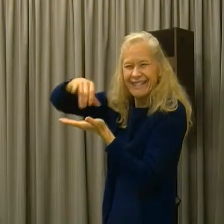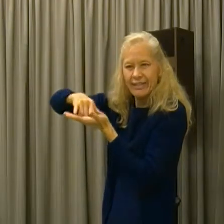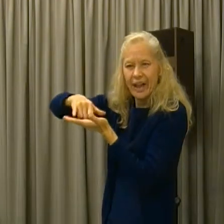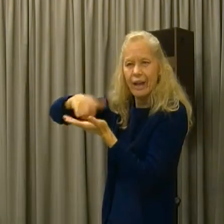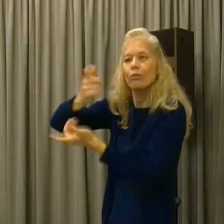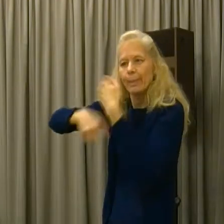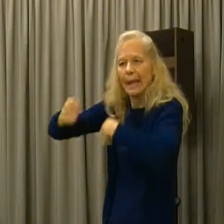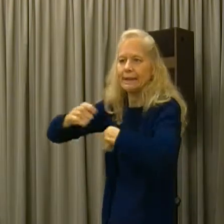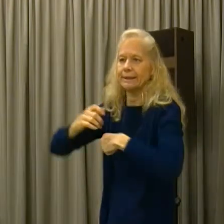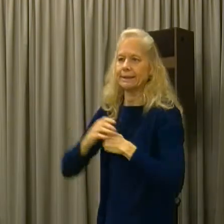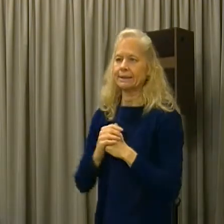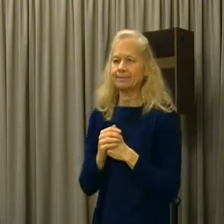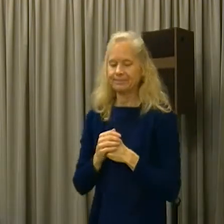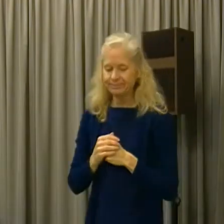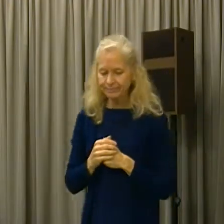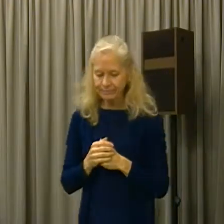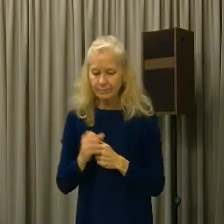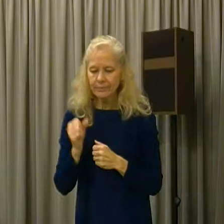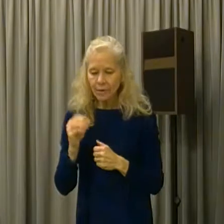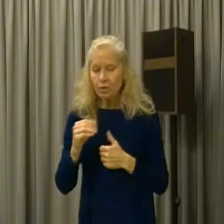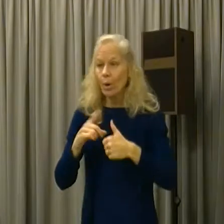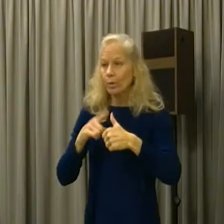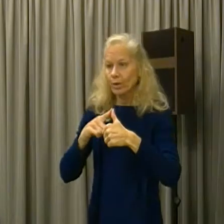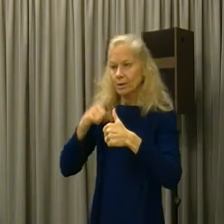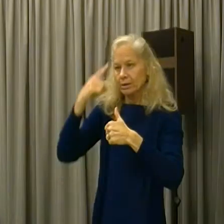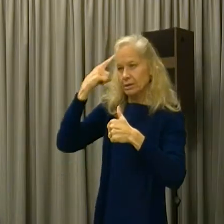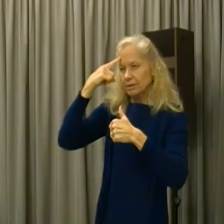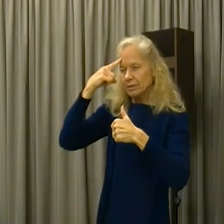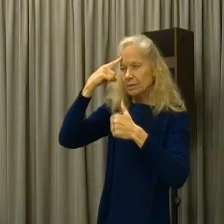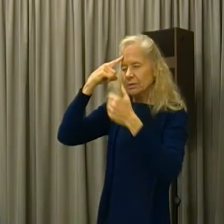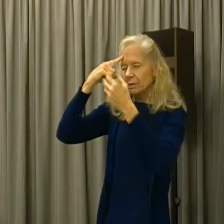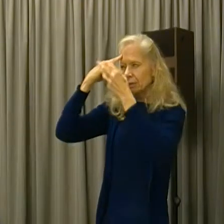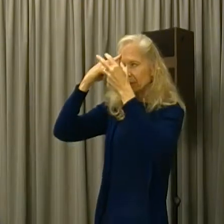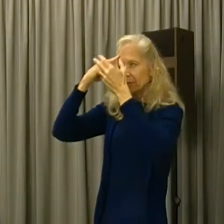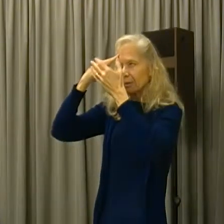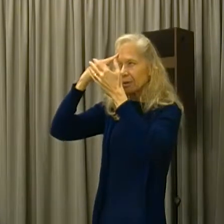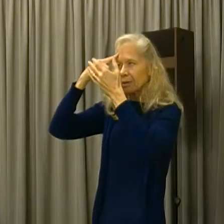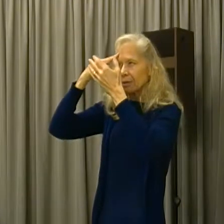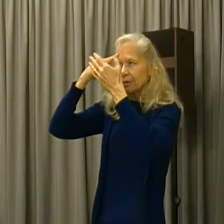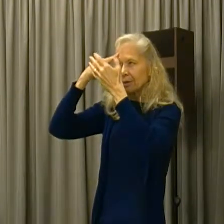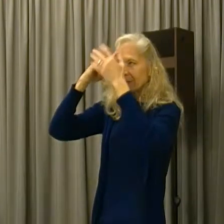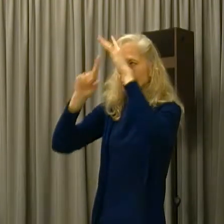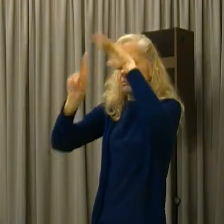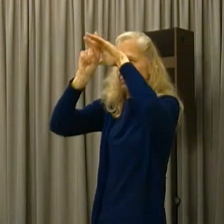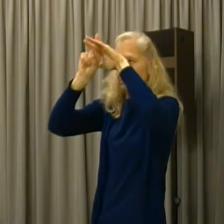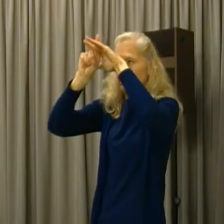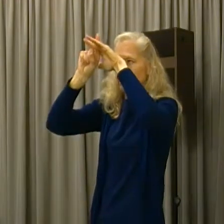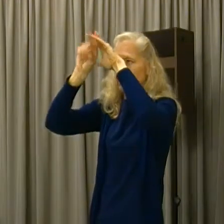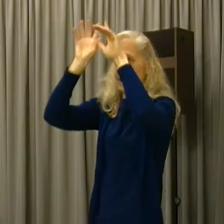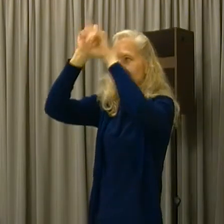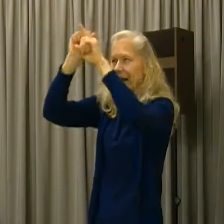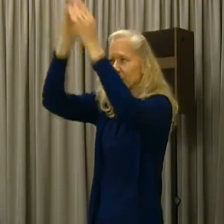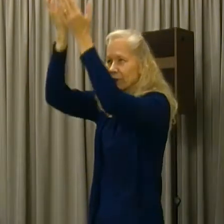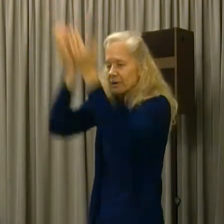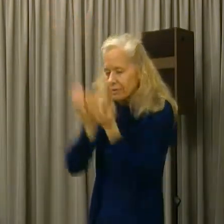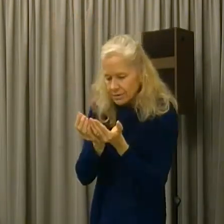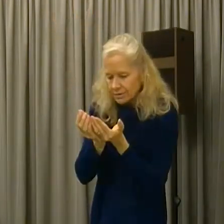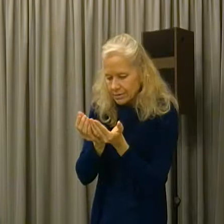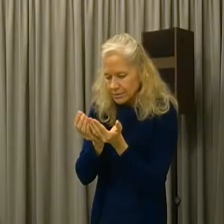How are they in the light of the Word of God? Thought rejection. Casting down the wrong thinking, getting it out of our